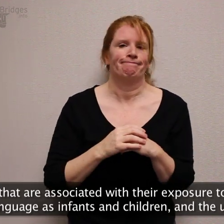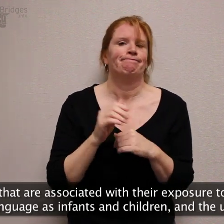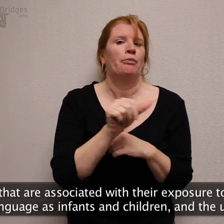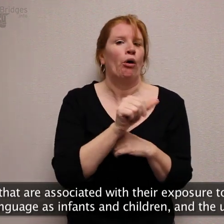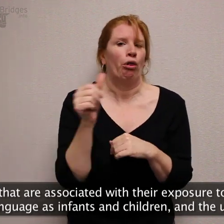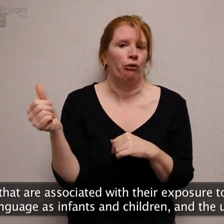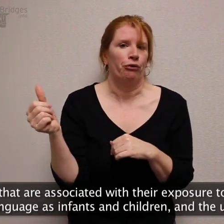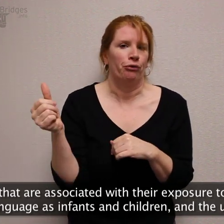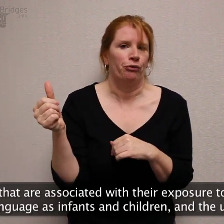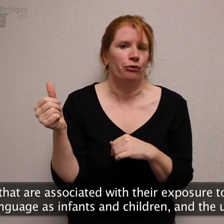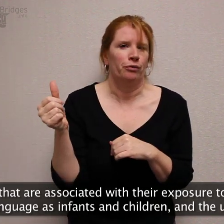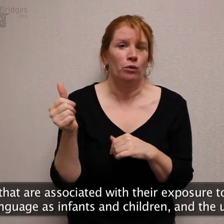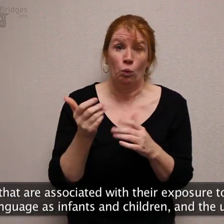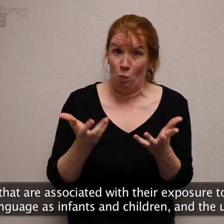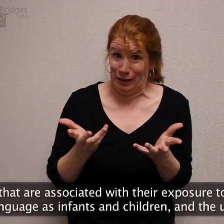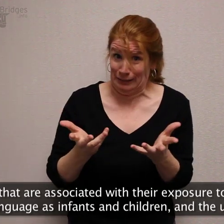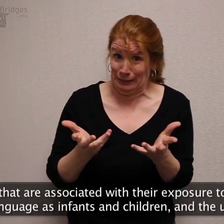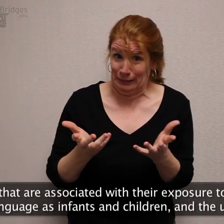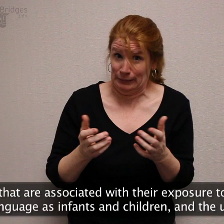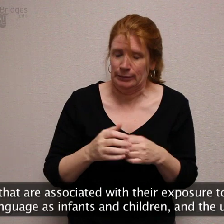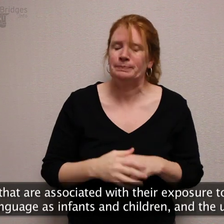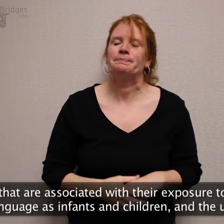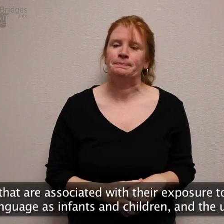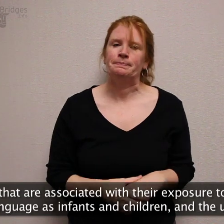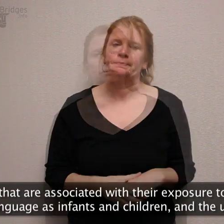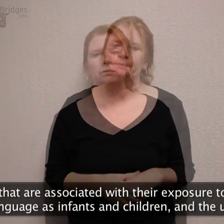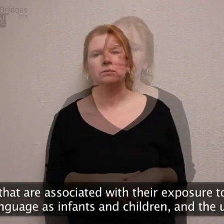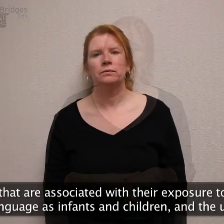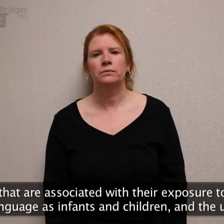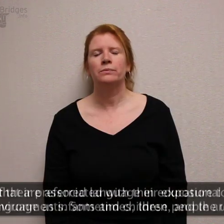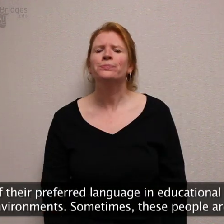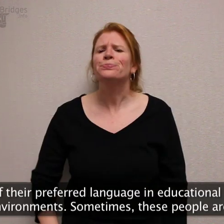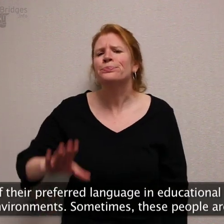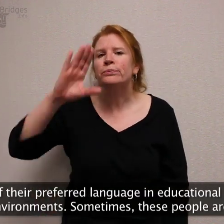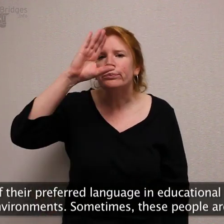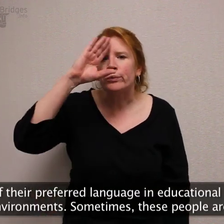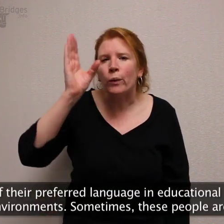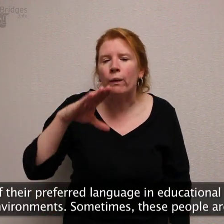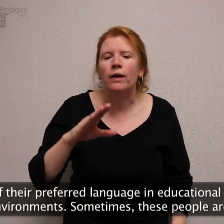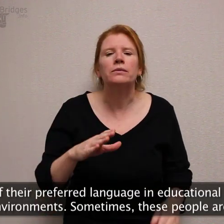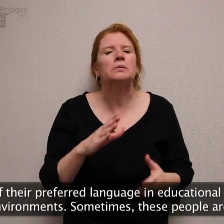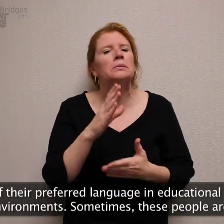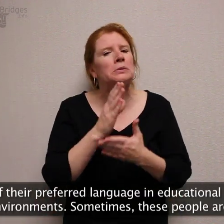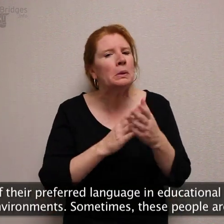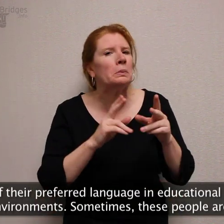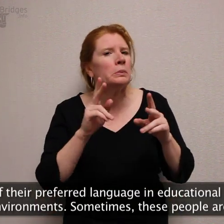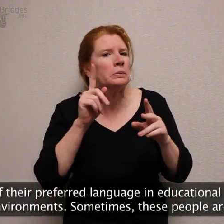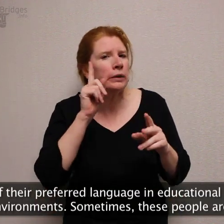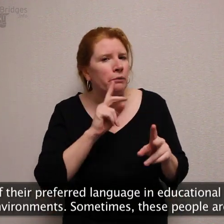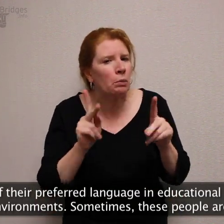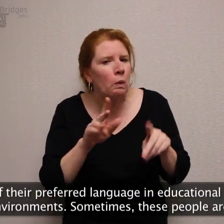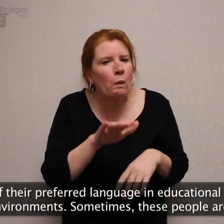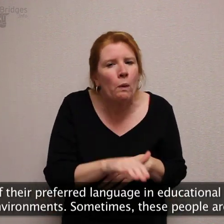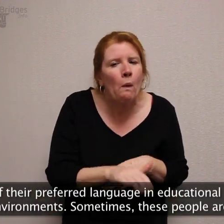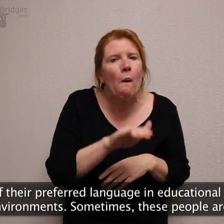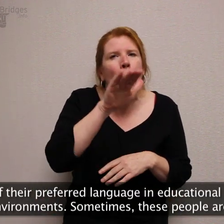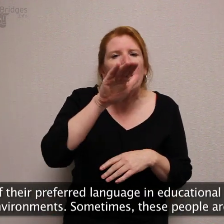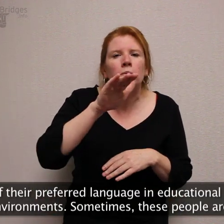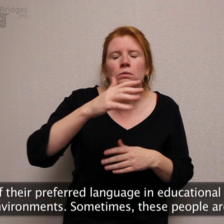as infants and children, and the use of their preferred language in educational environments.